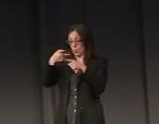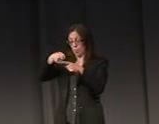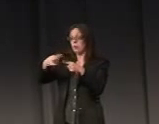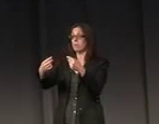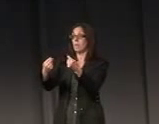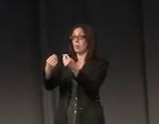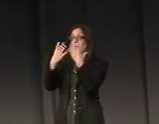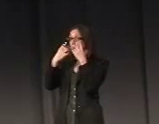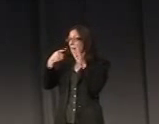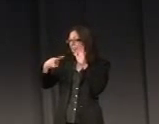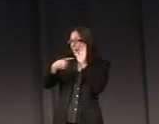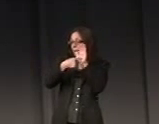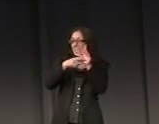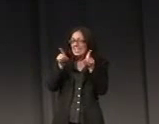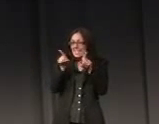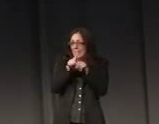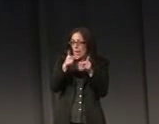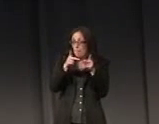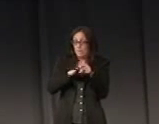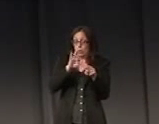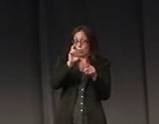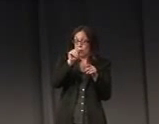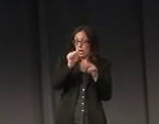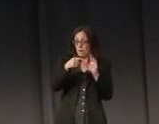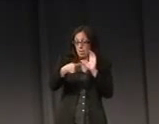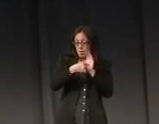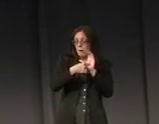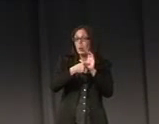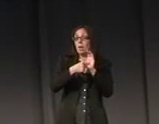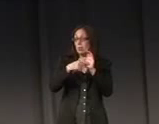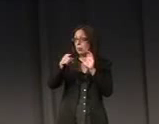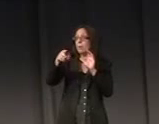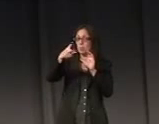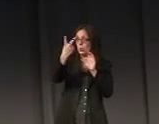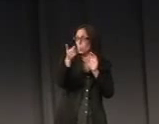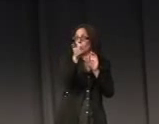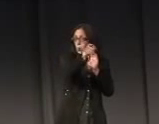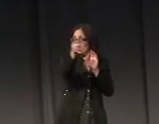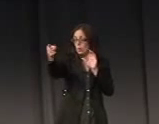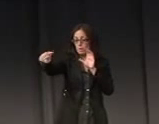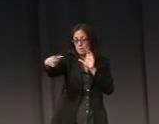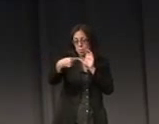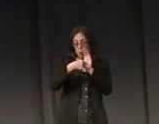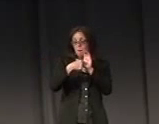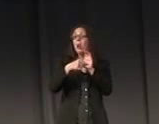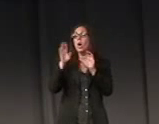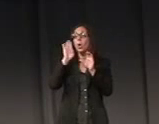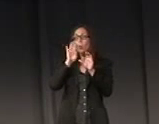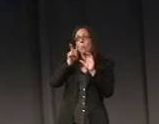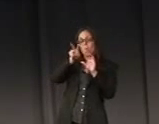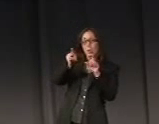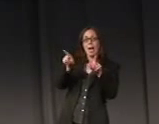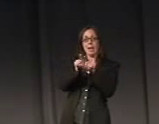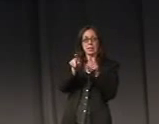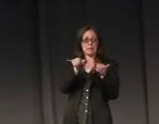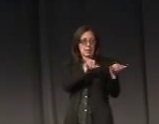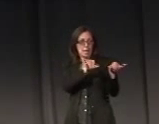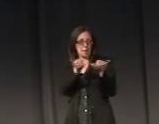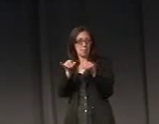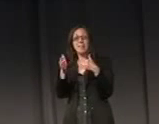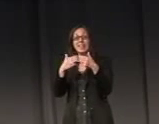identical only if they are accompanied by the same sensation of convergence and also by the same sensation of effort of